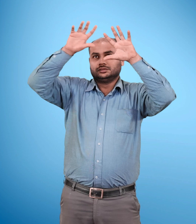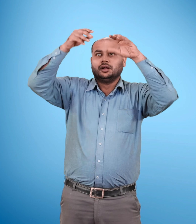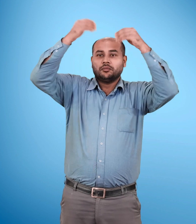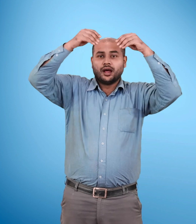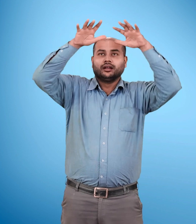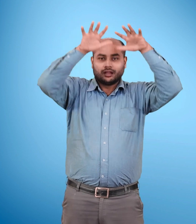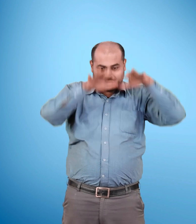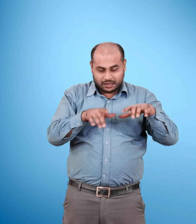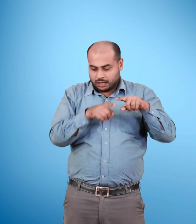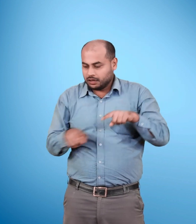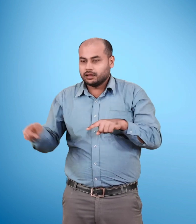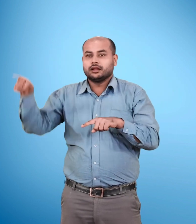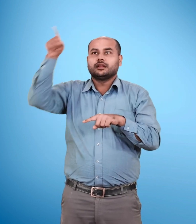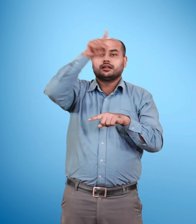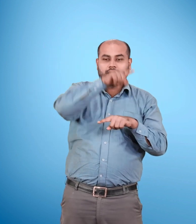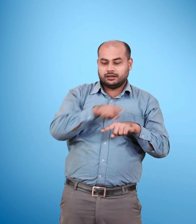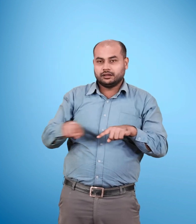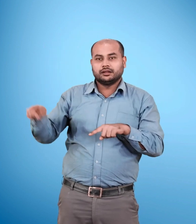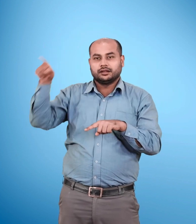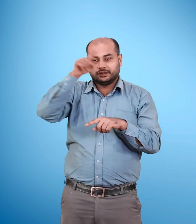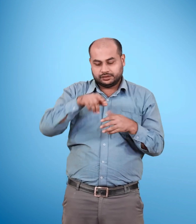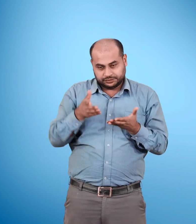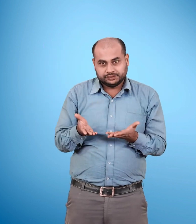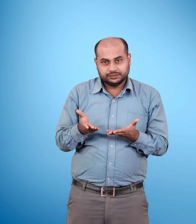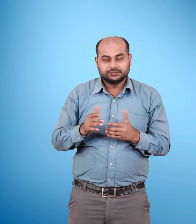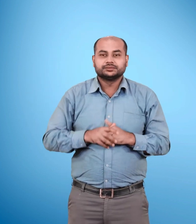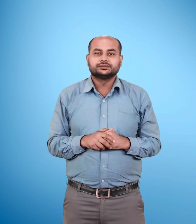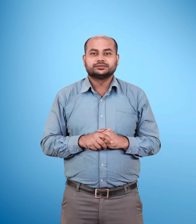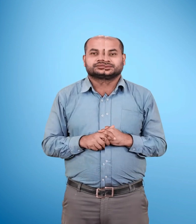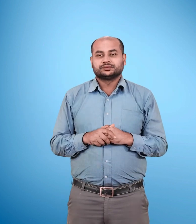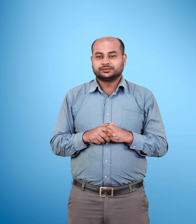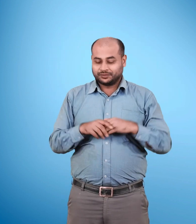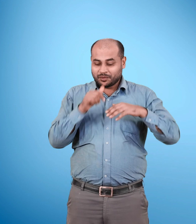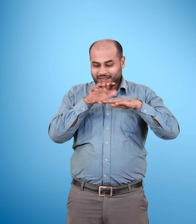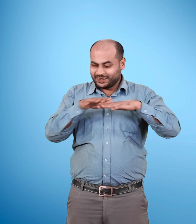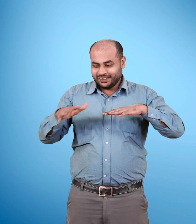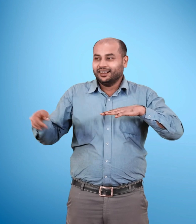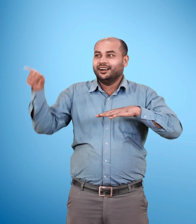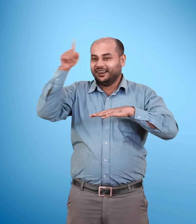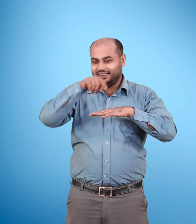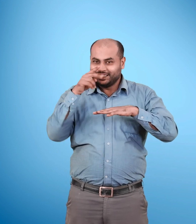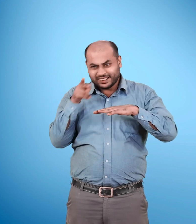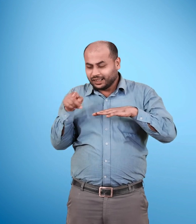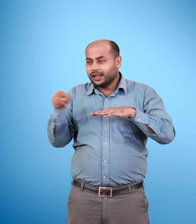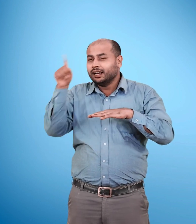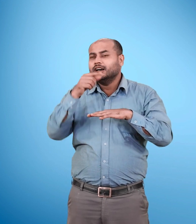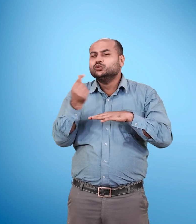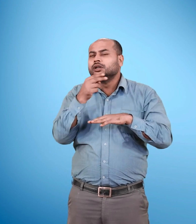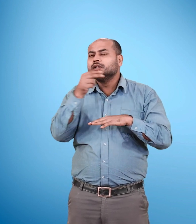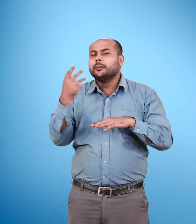snow, and finally goes back to the oceans. The circulation of water in this manner